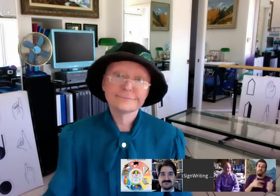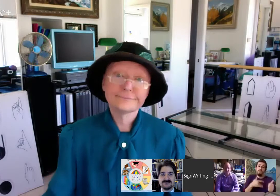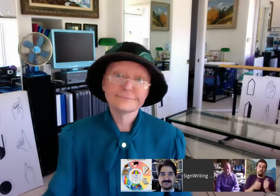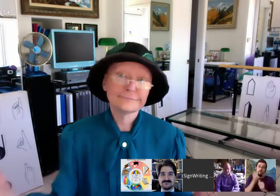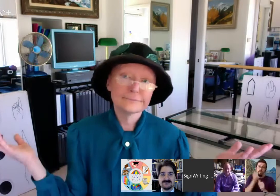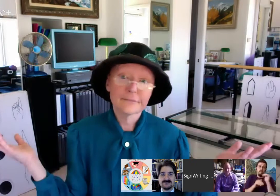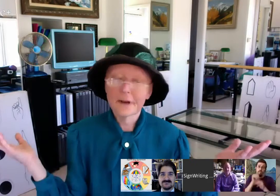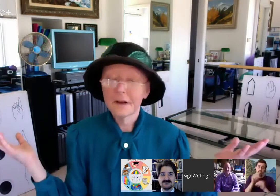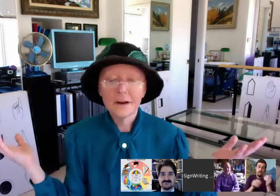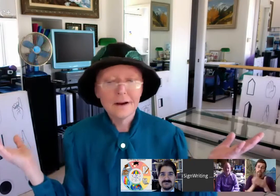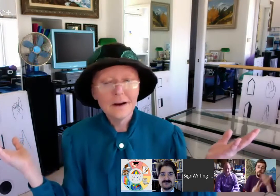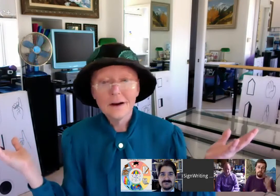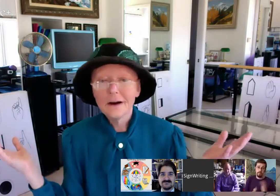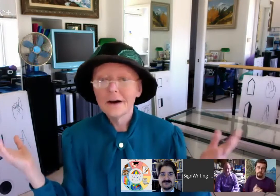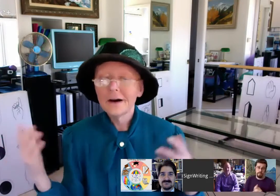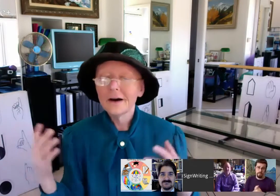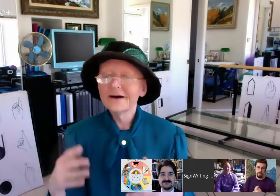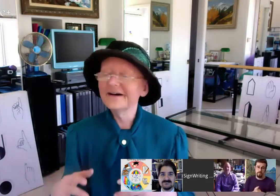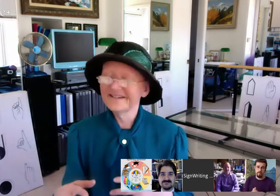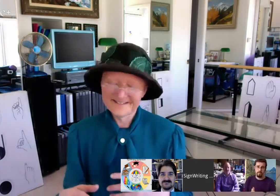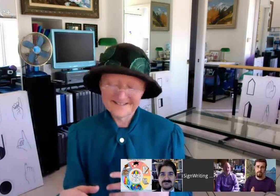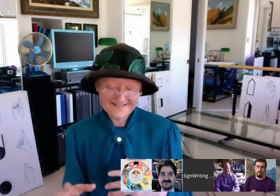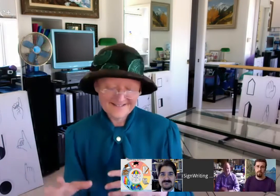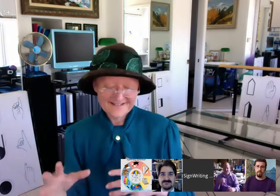Whichever you feel most comfortable, Valerie.